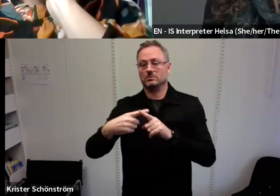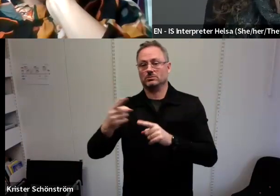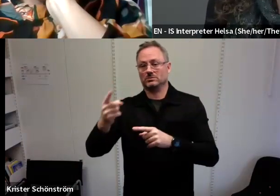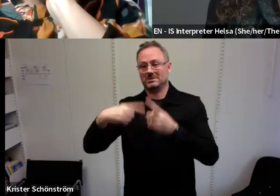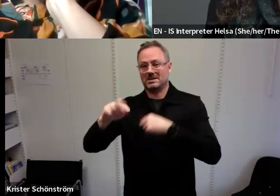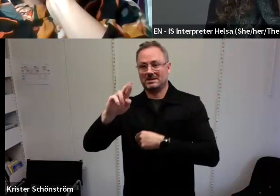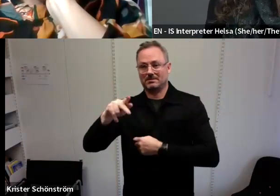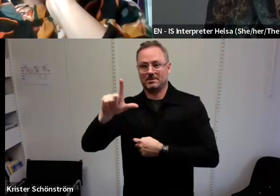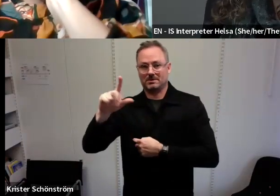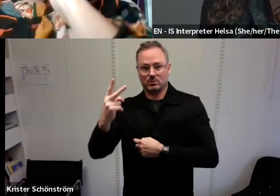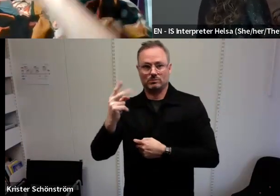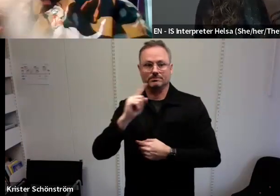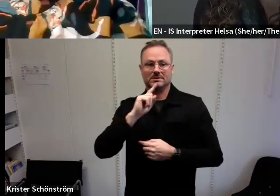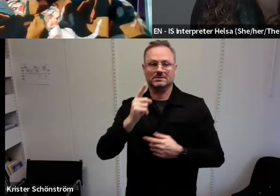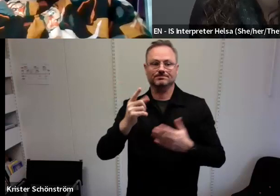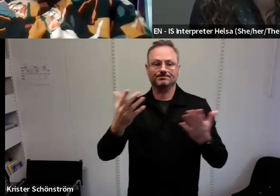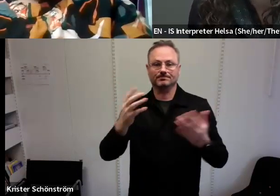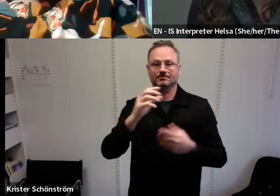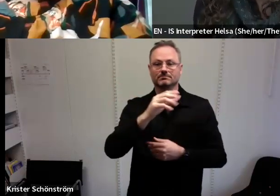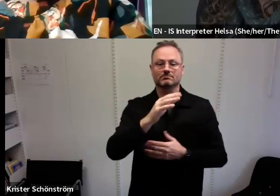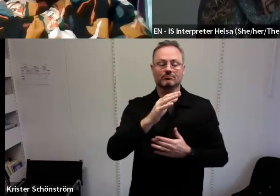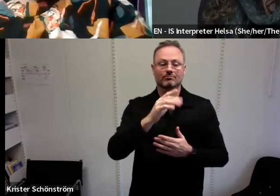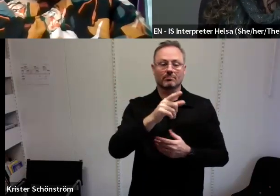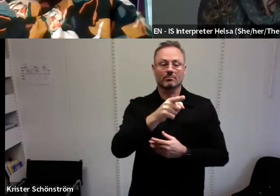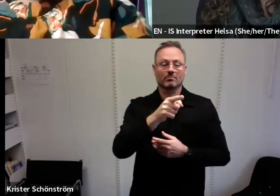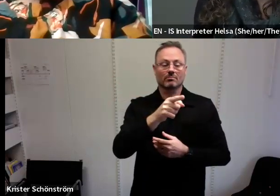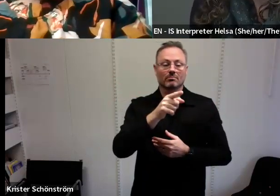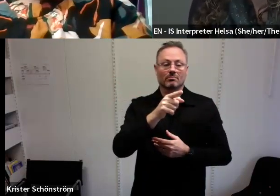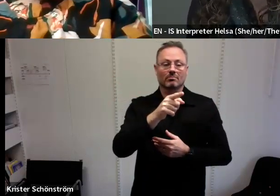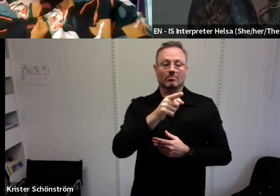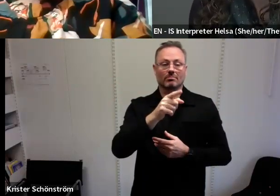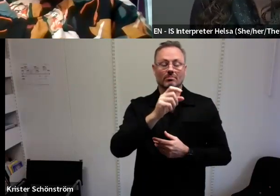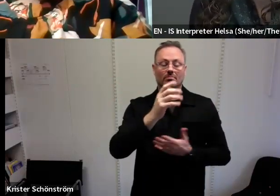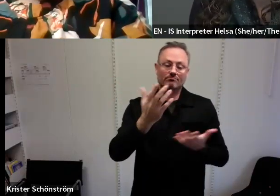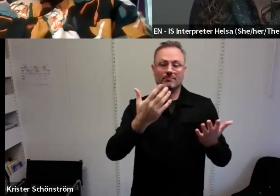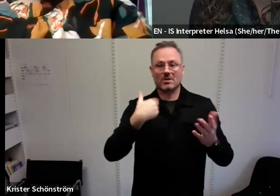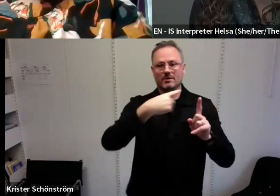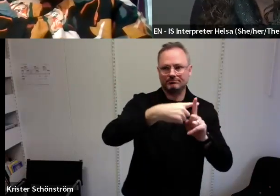compare these 2 different tests that we have developed.